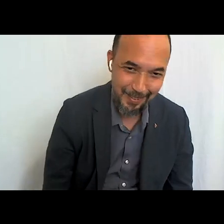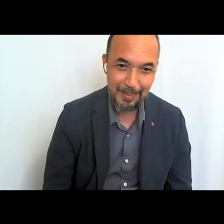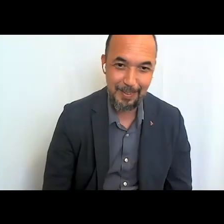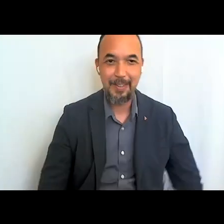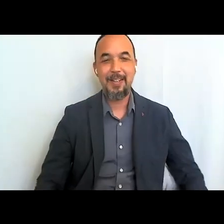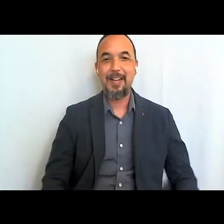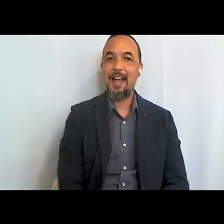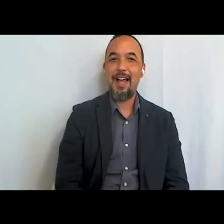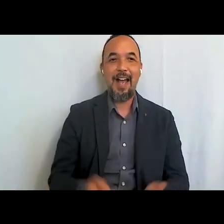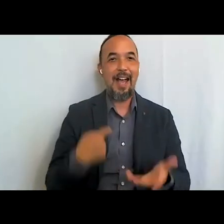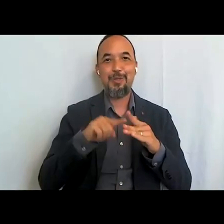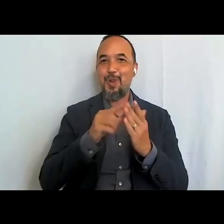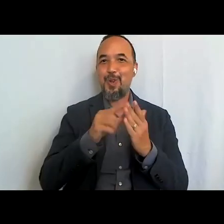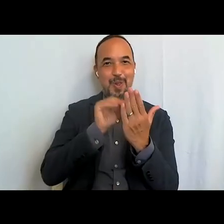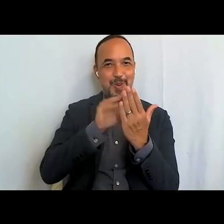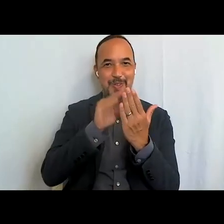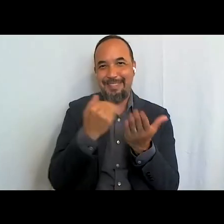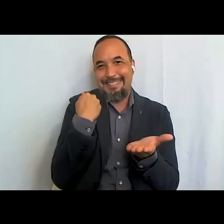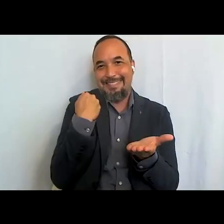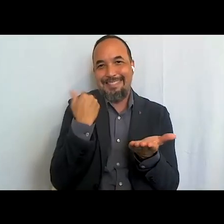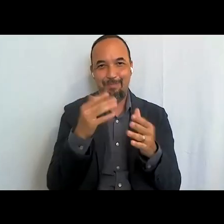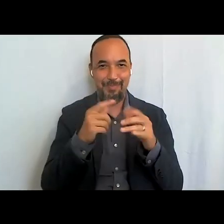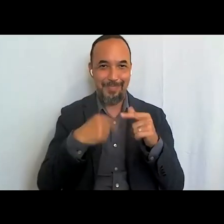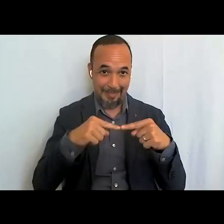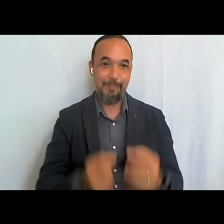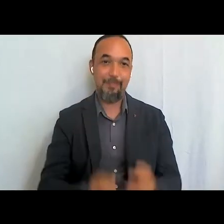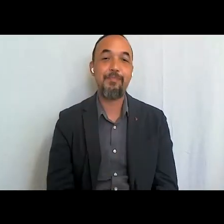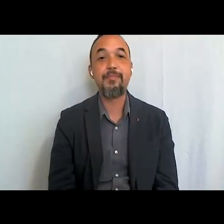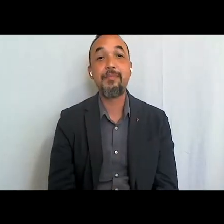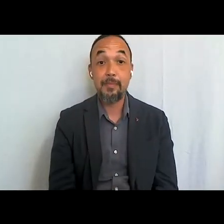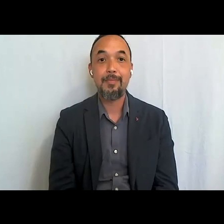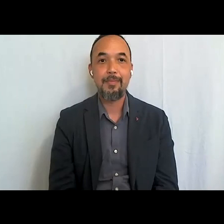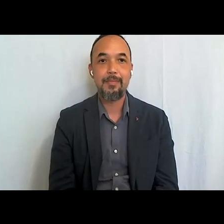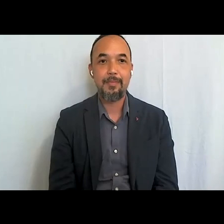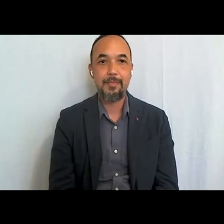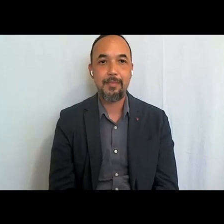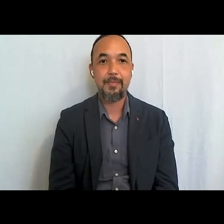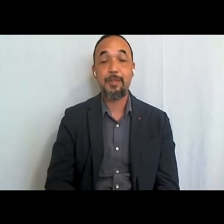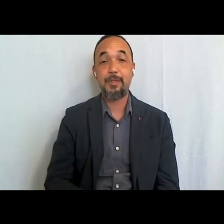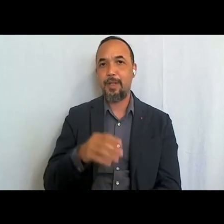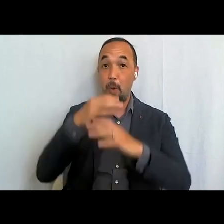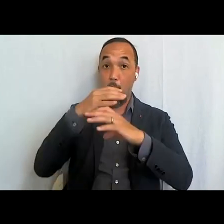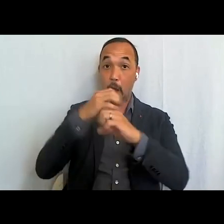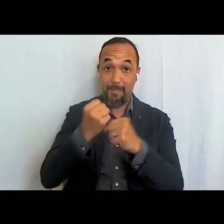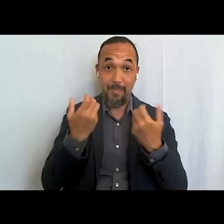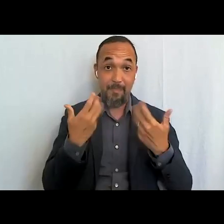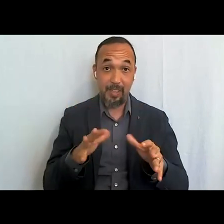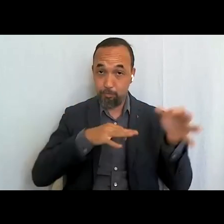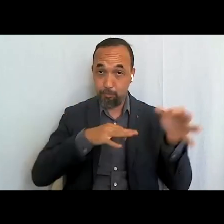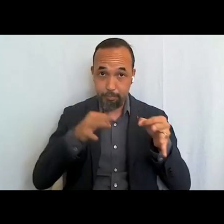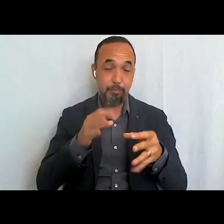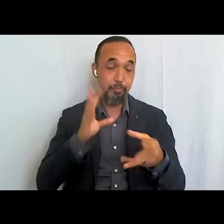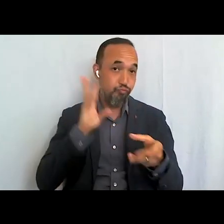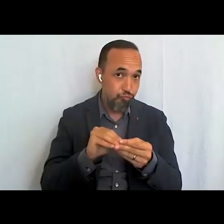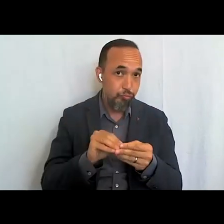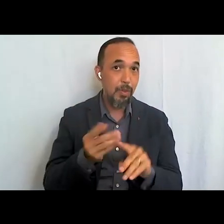I started learning recently. Okay, so moving on. The recap, we already did the recap of